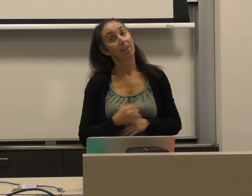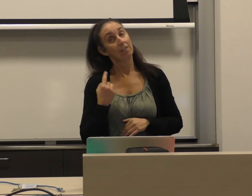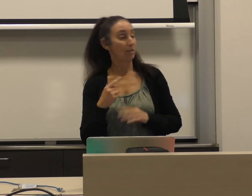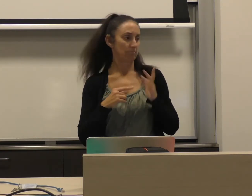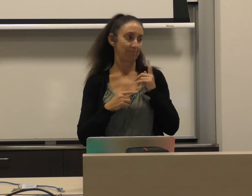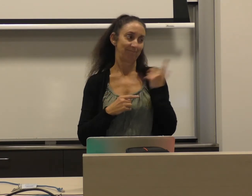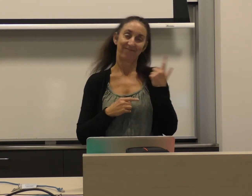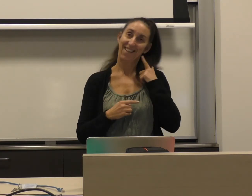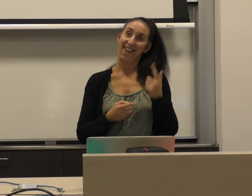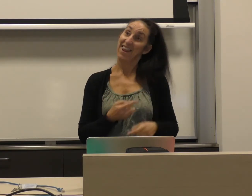Tilting the head to the left